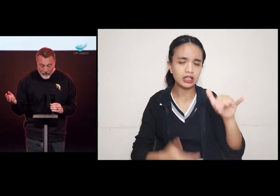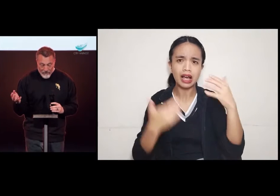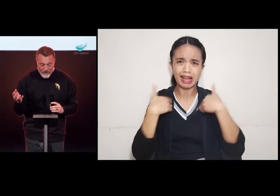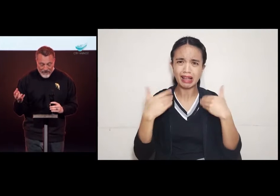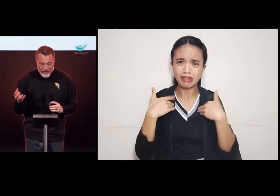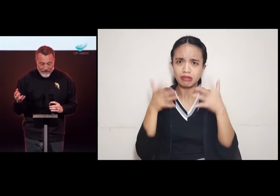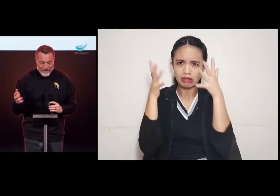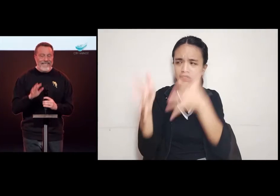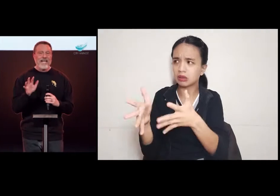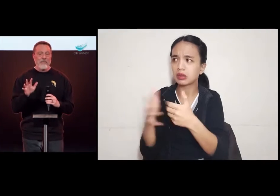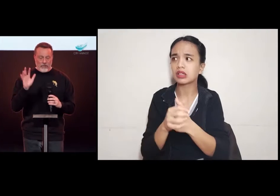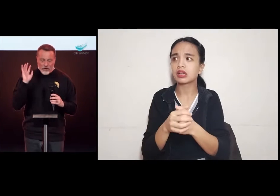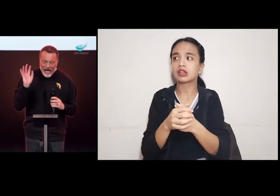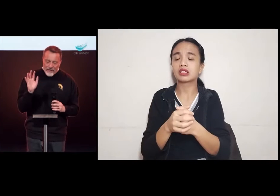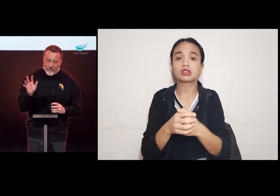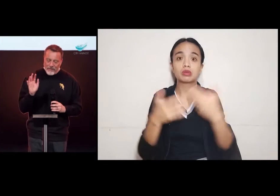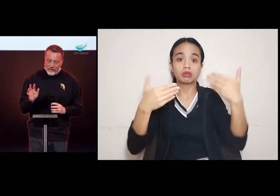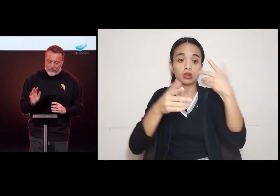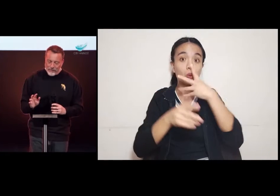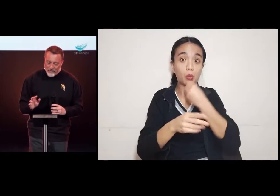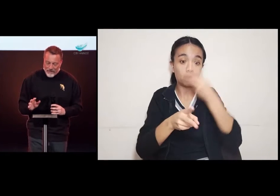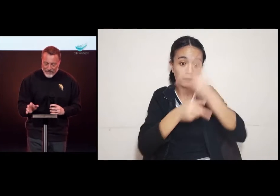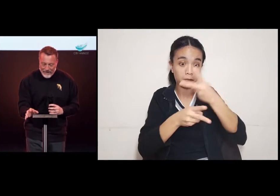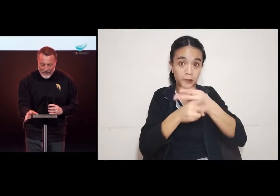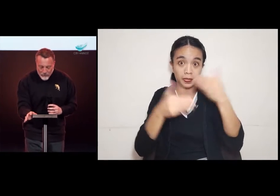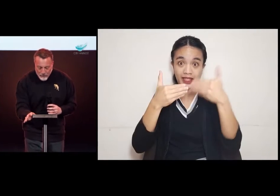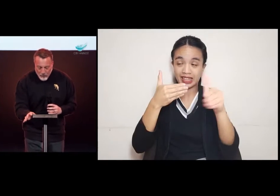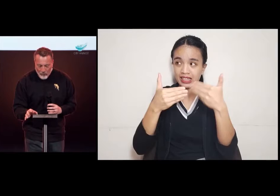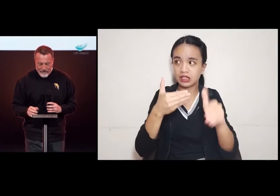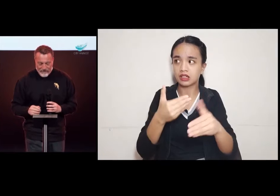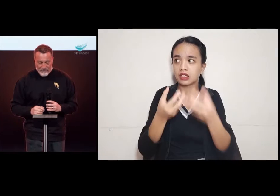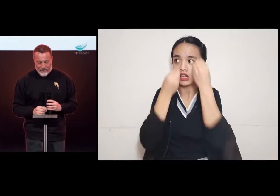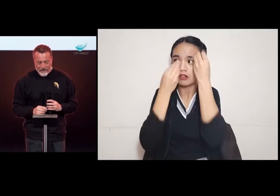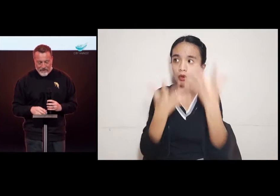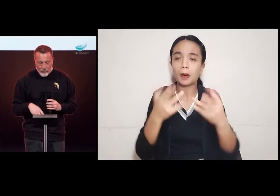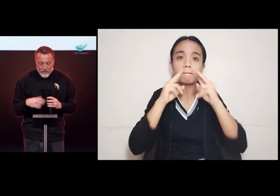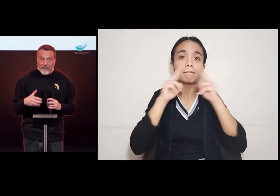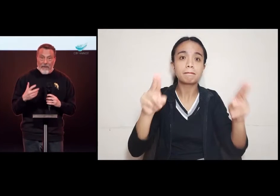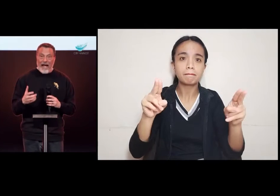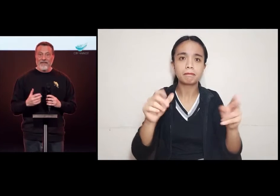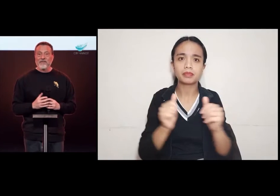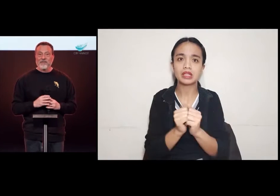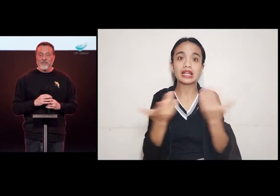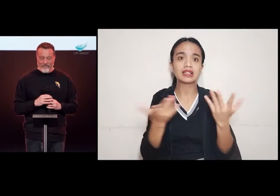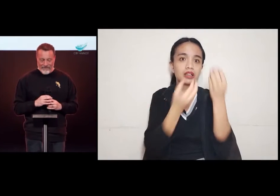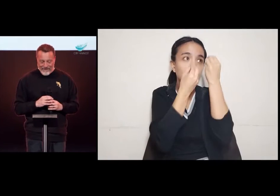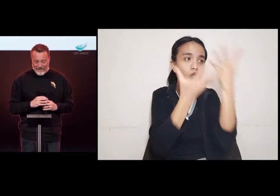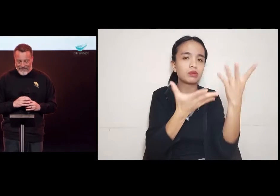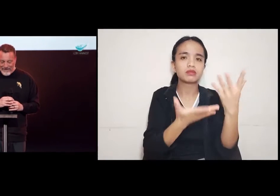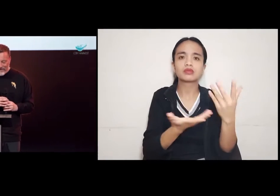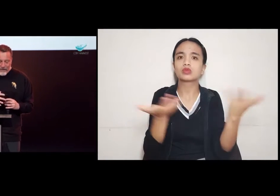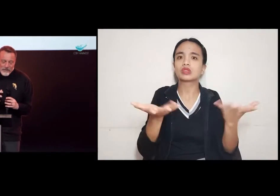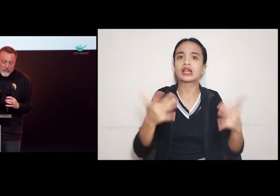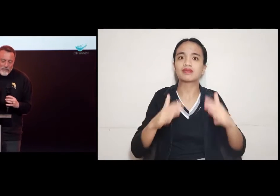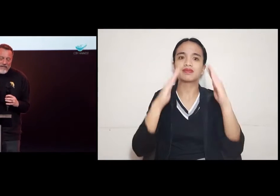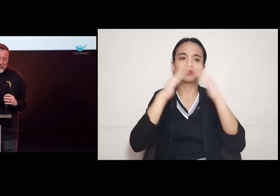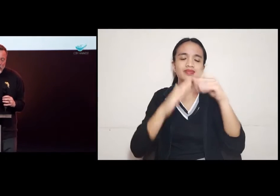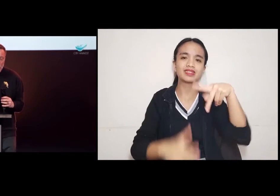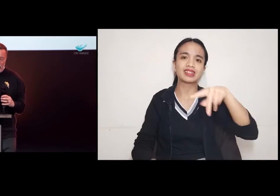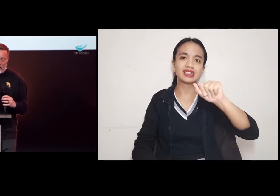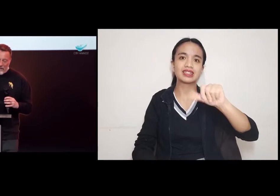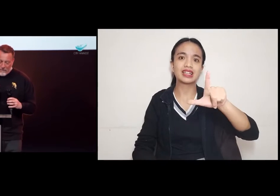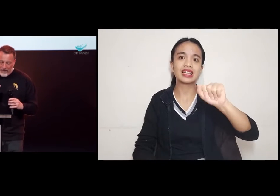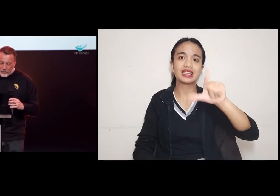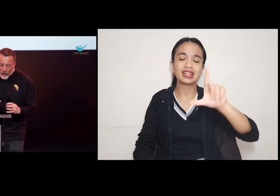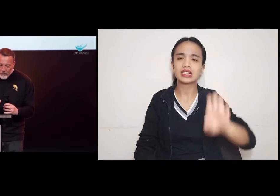they were." The gatekeepers shouted the news, and it was reported within the palace. This, for me, is